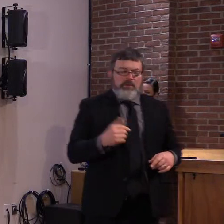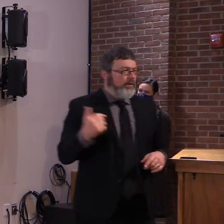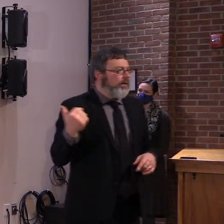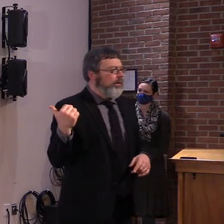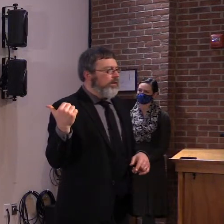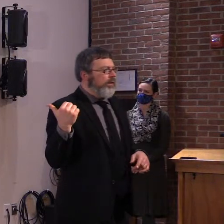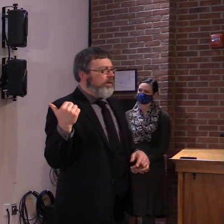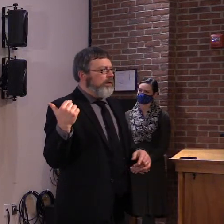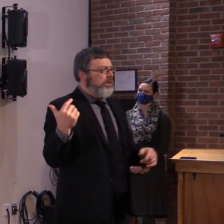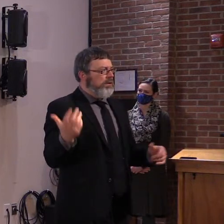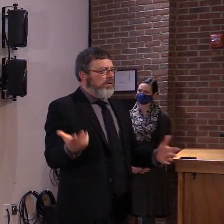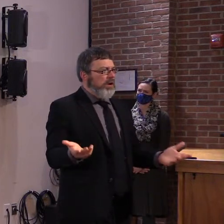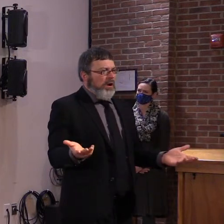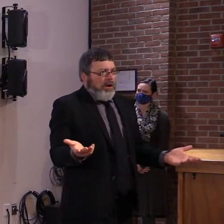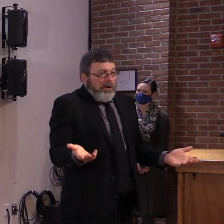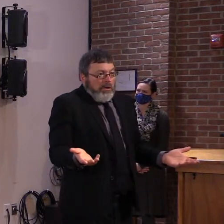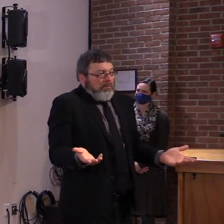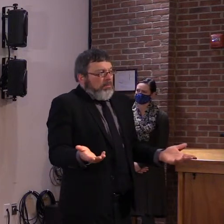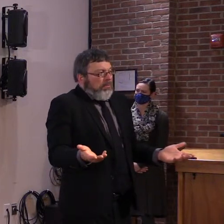I think that was the